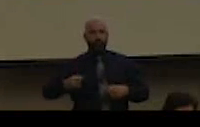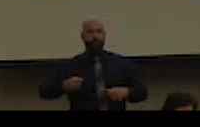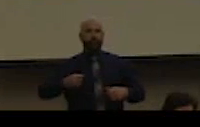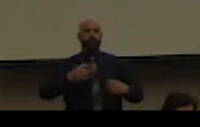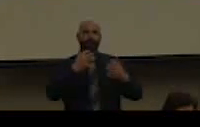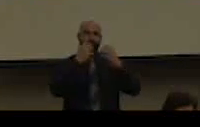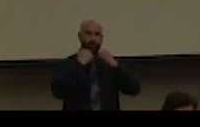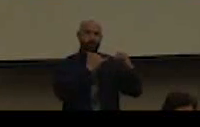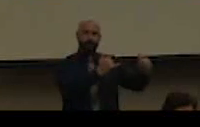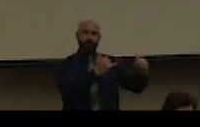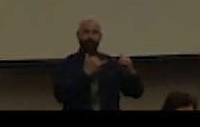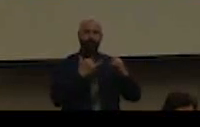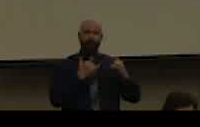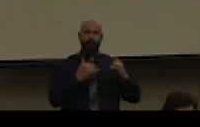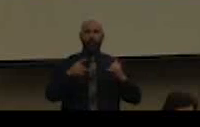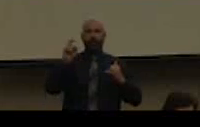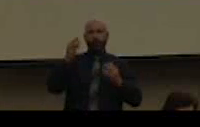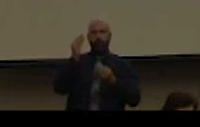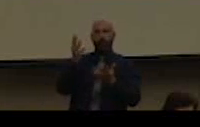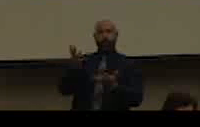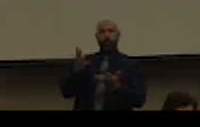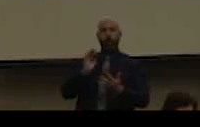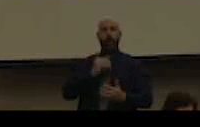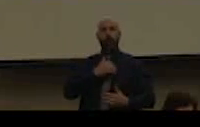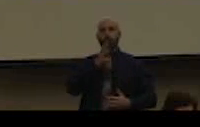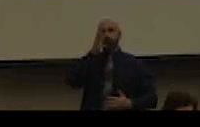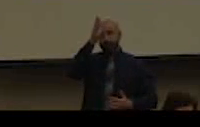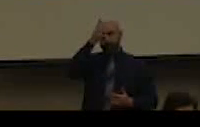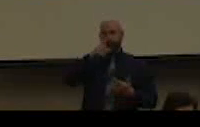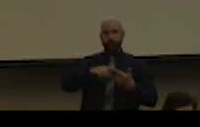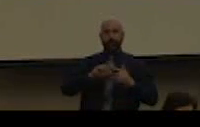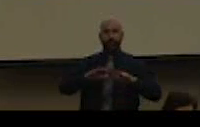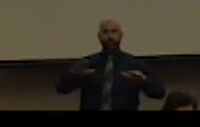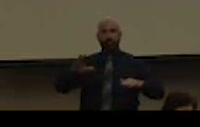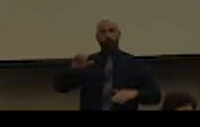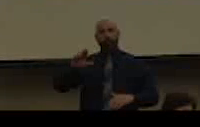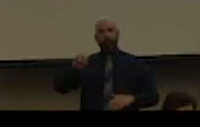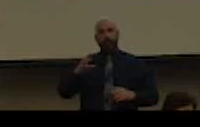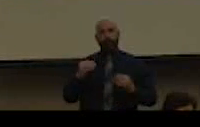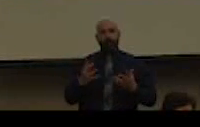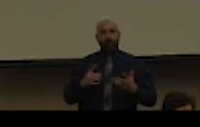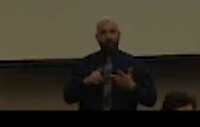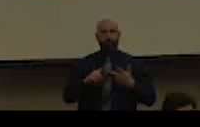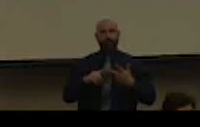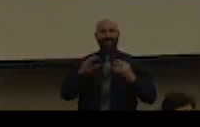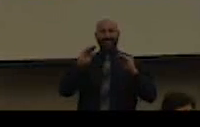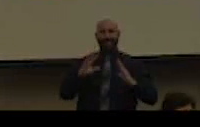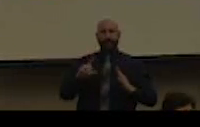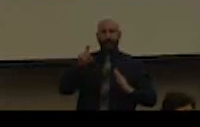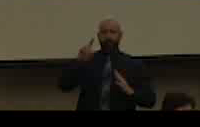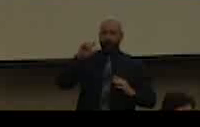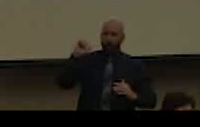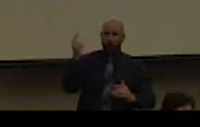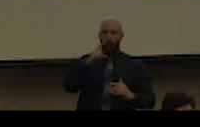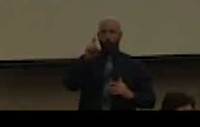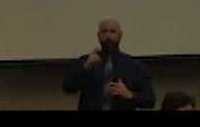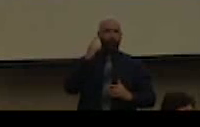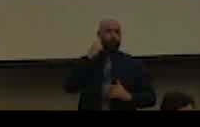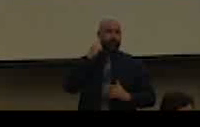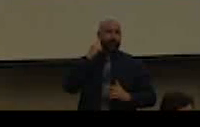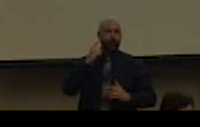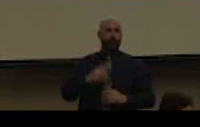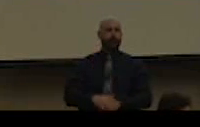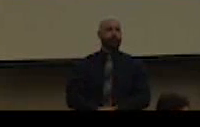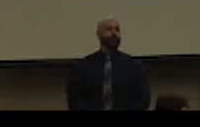our parents and our child care providers and our teachers, they all need to hear it. The other thing is for